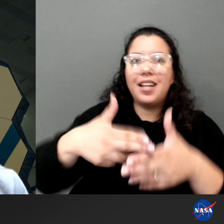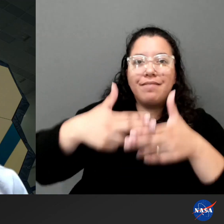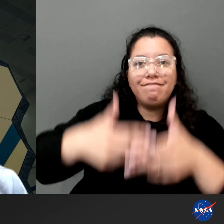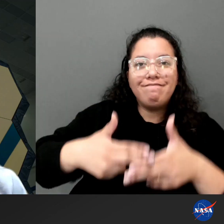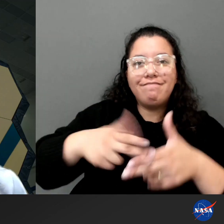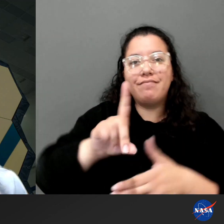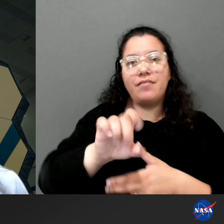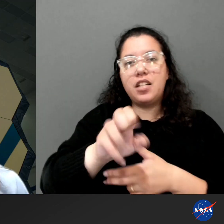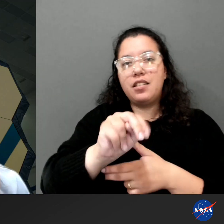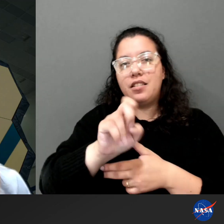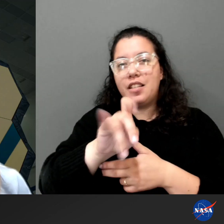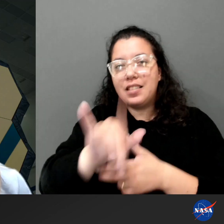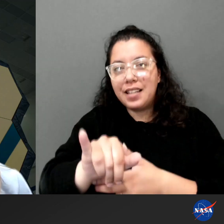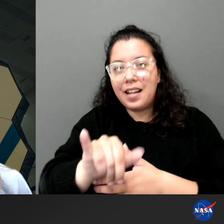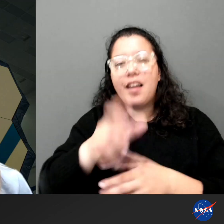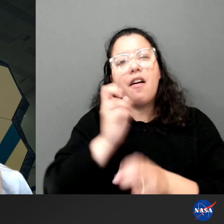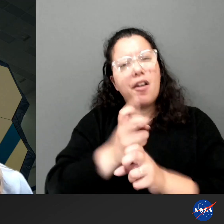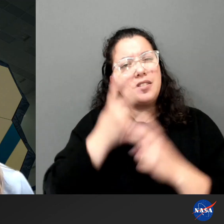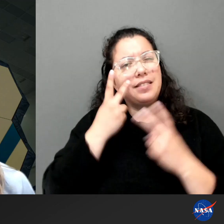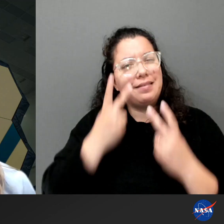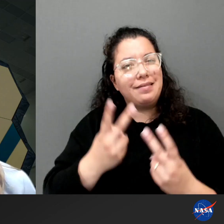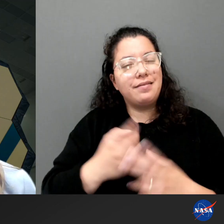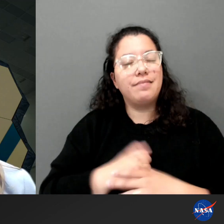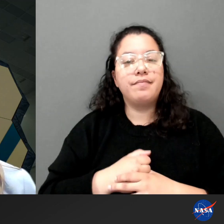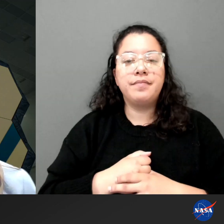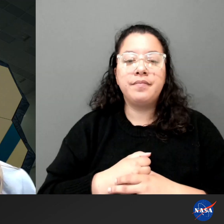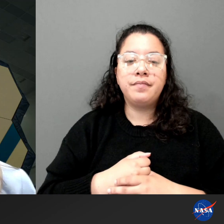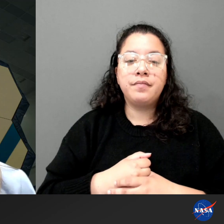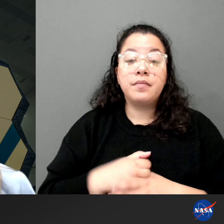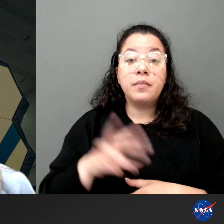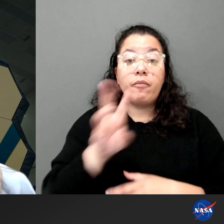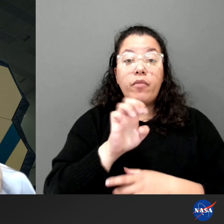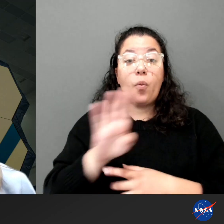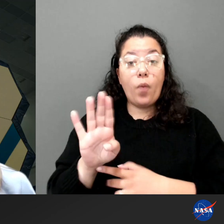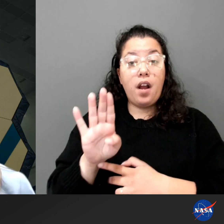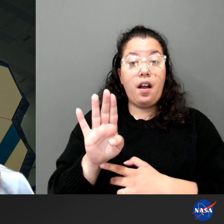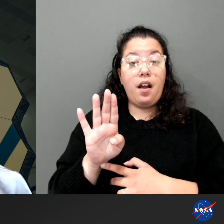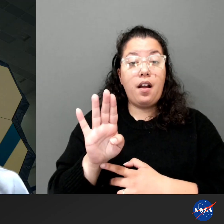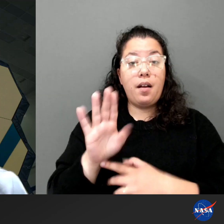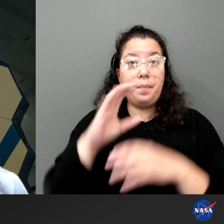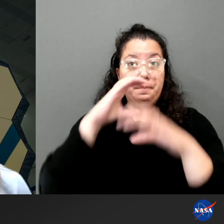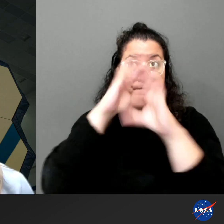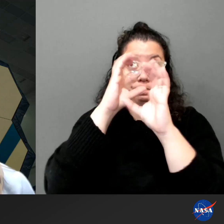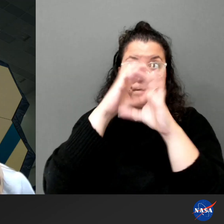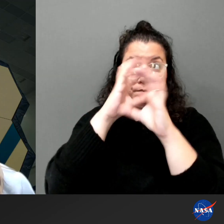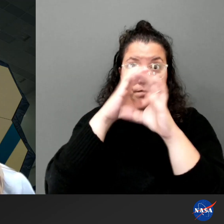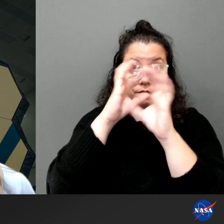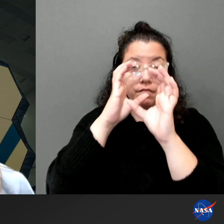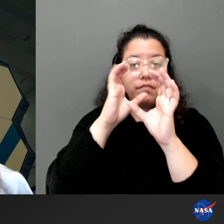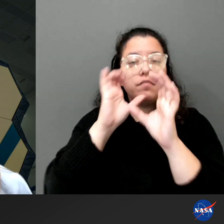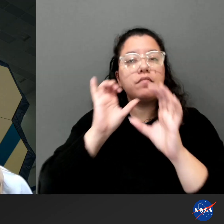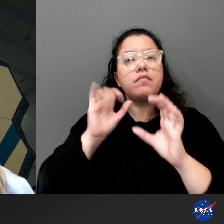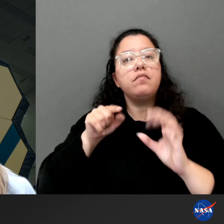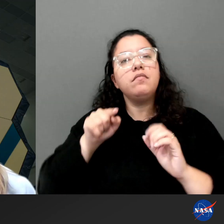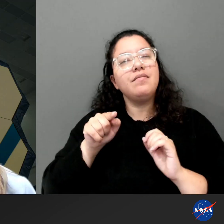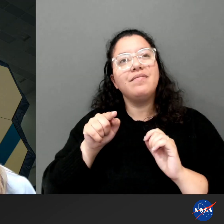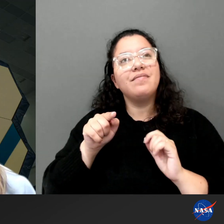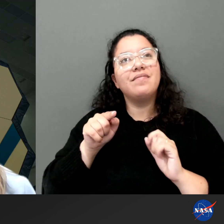any of those types of things. The James Webb Space Telescope specifically is not really a surveying, searching kind